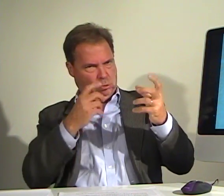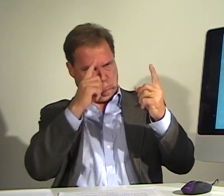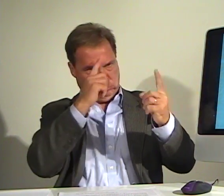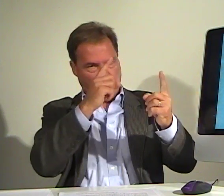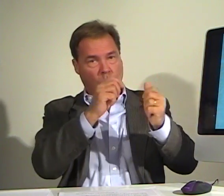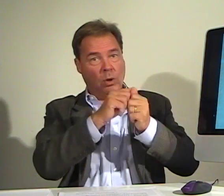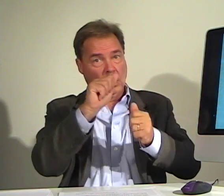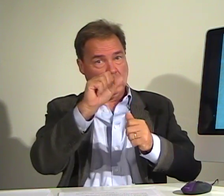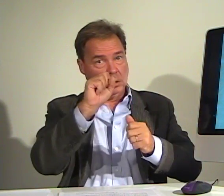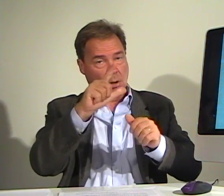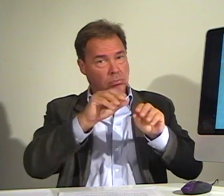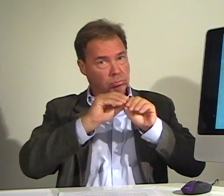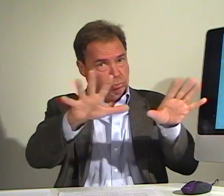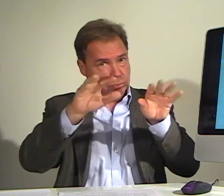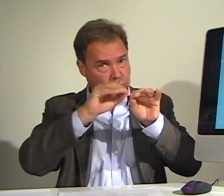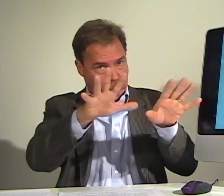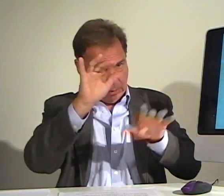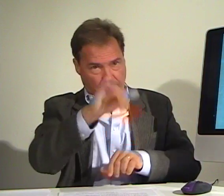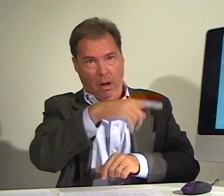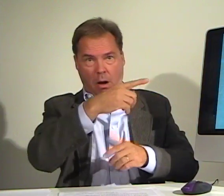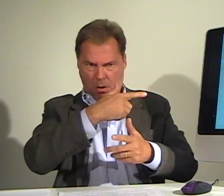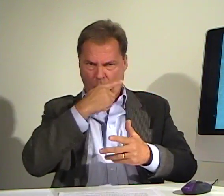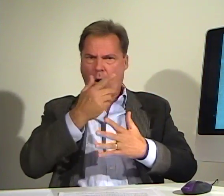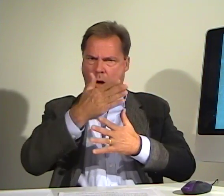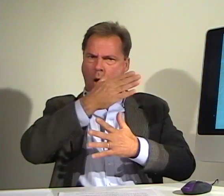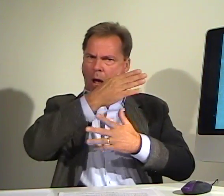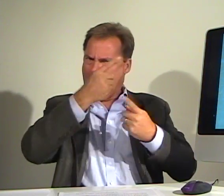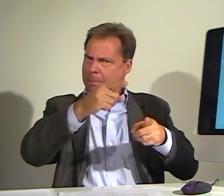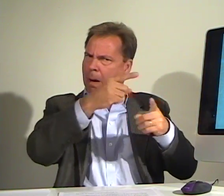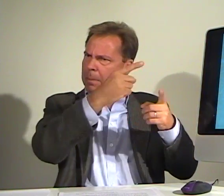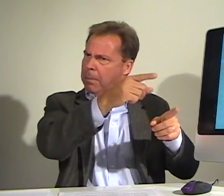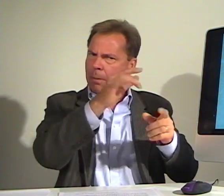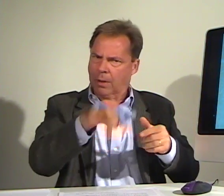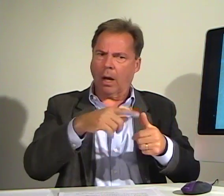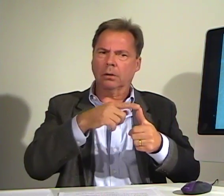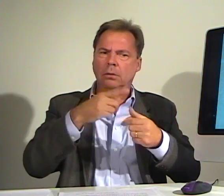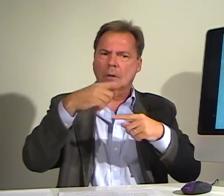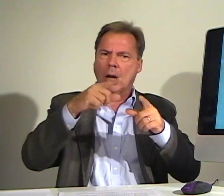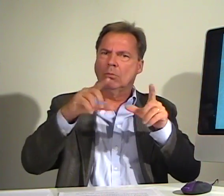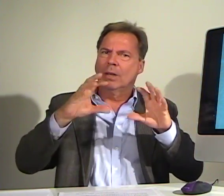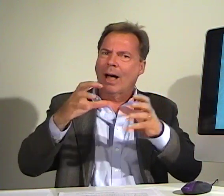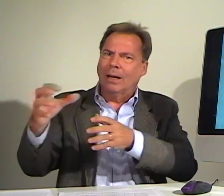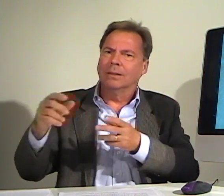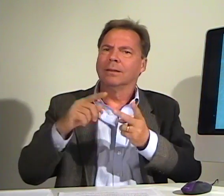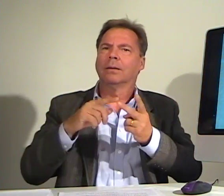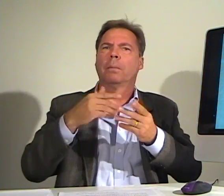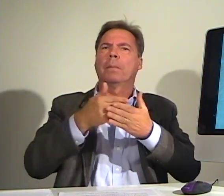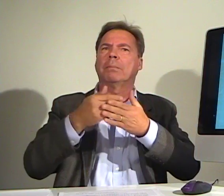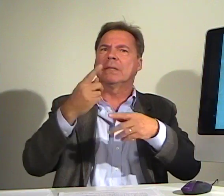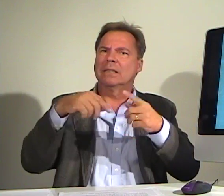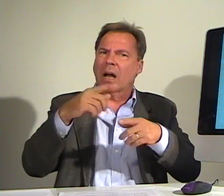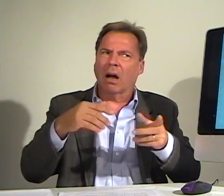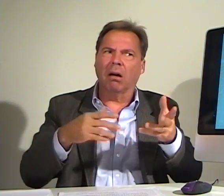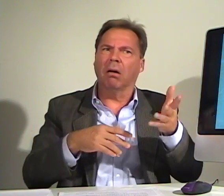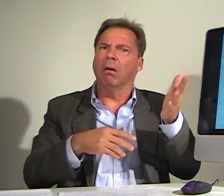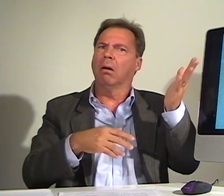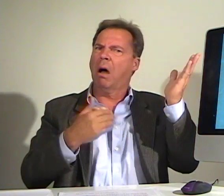We need to look at universal design and how we can provide ASL proliferation, as we discussed earlier, with